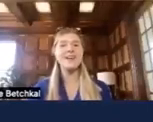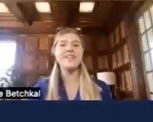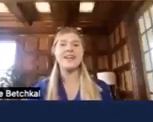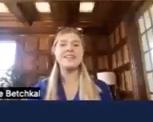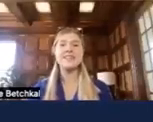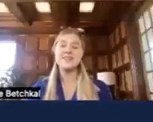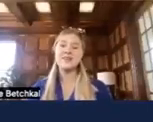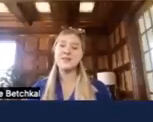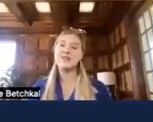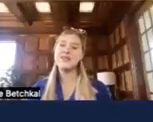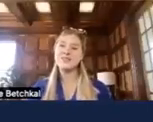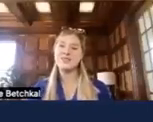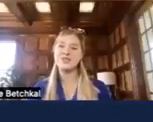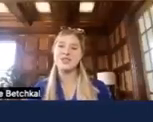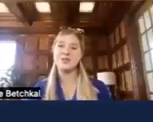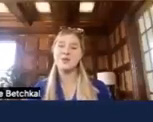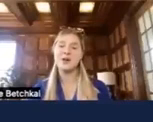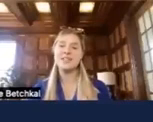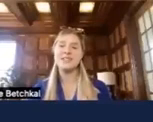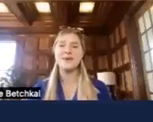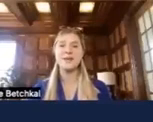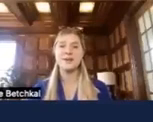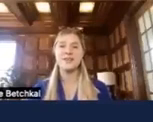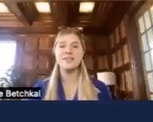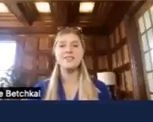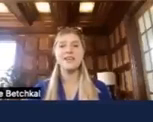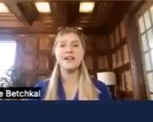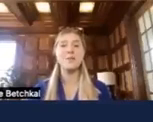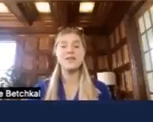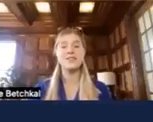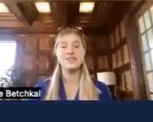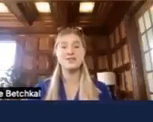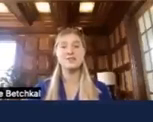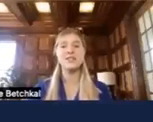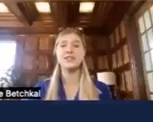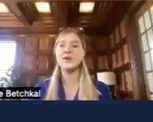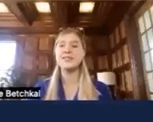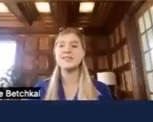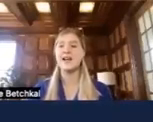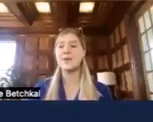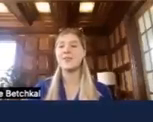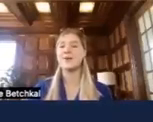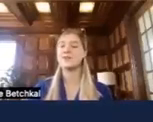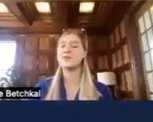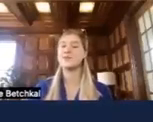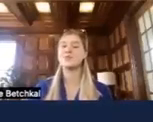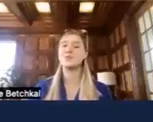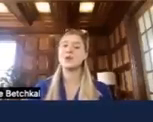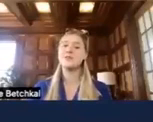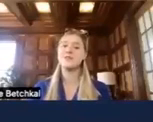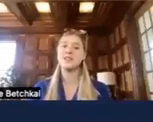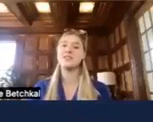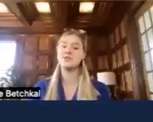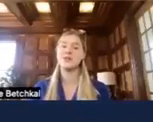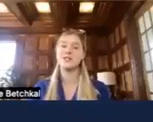topic that is assessment of institutionally reported disability prevalence and accommodation use in U.S. allopathic medical schools